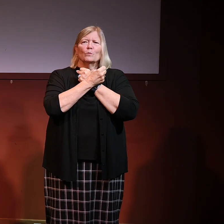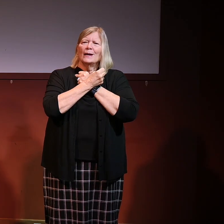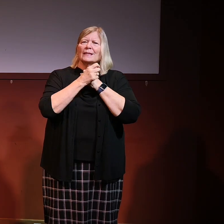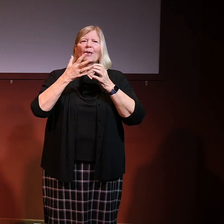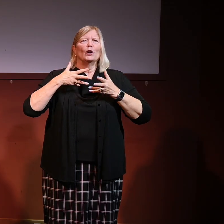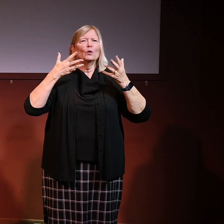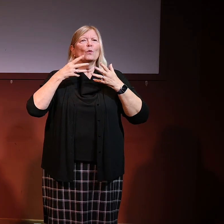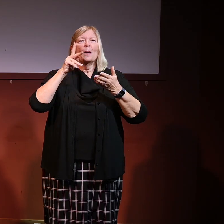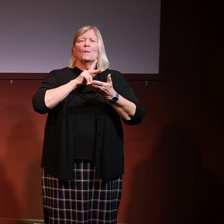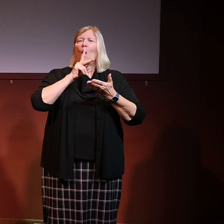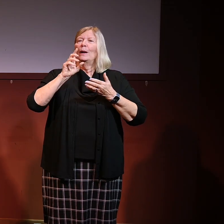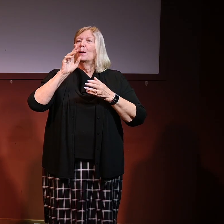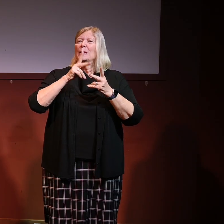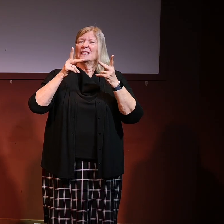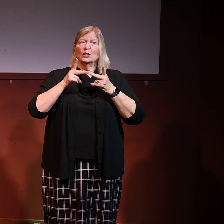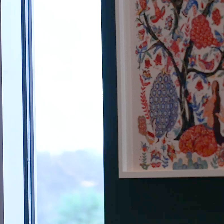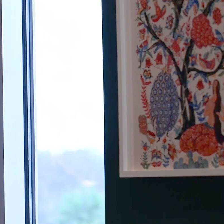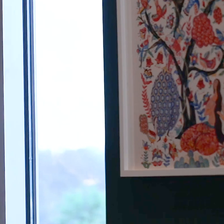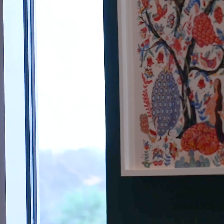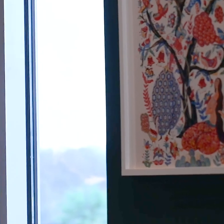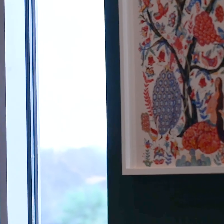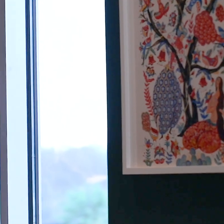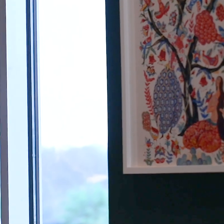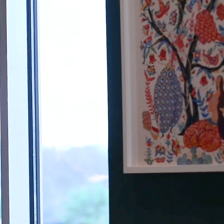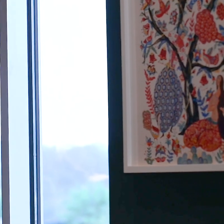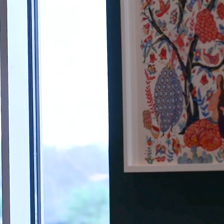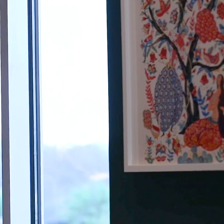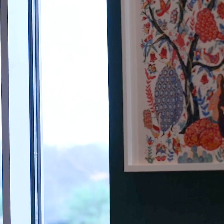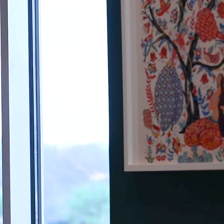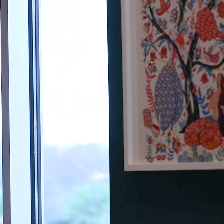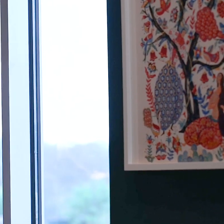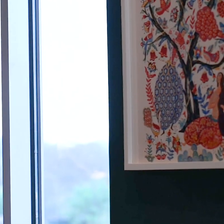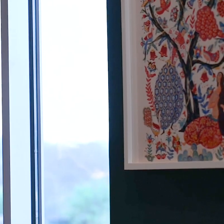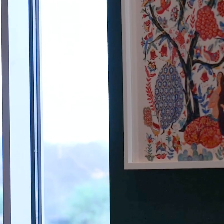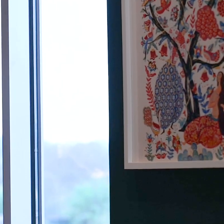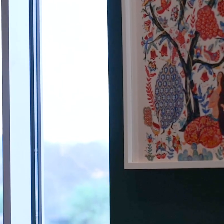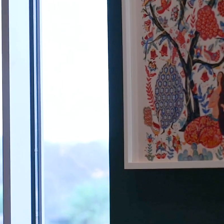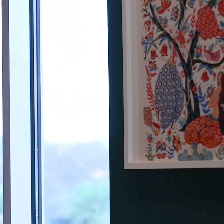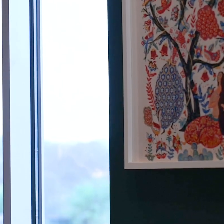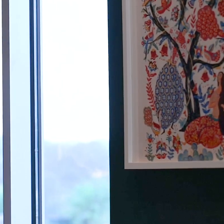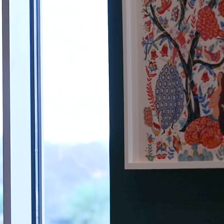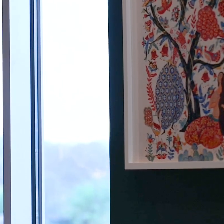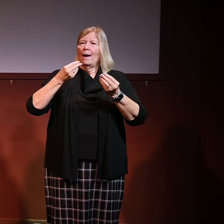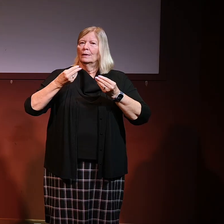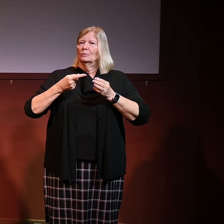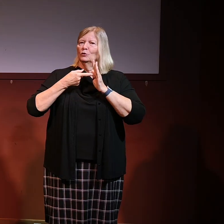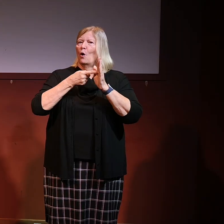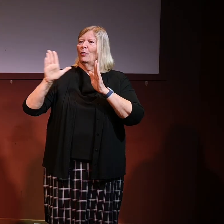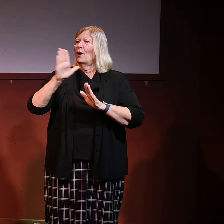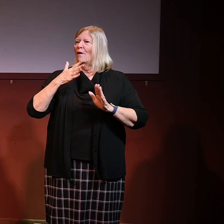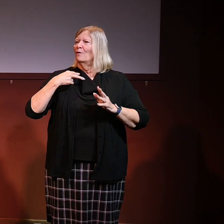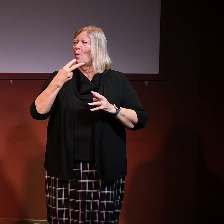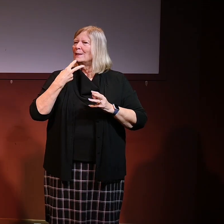Youth Poet Laureate position and for using his position to lift the program up and amplify their voices.